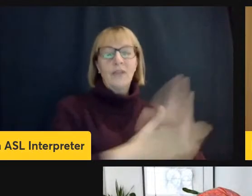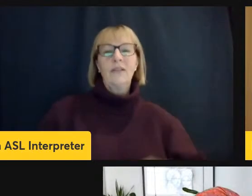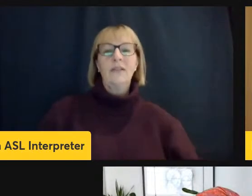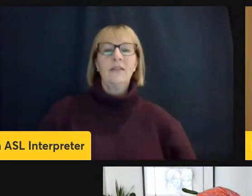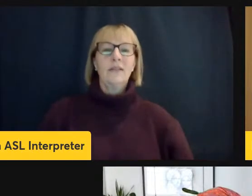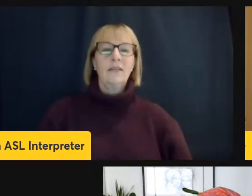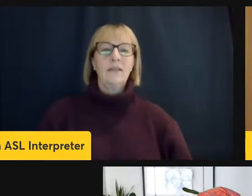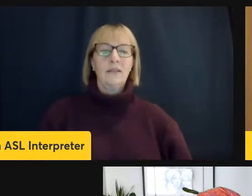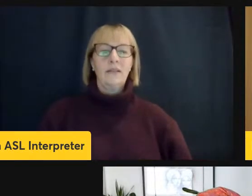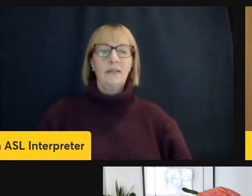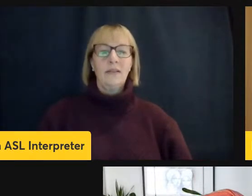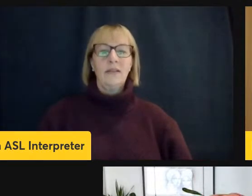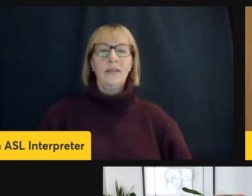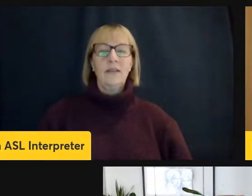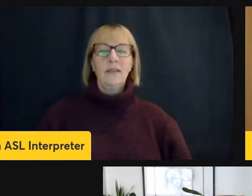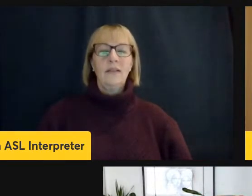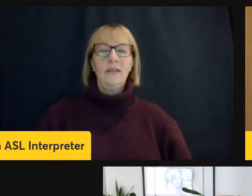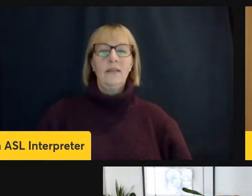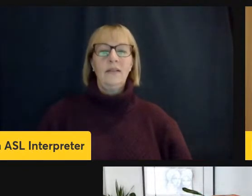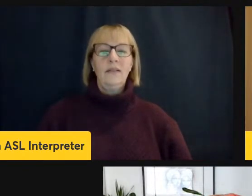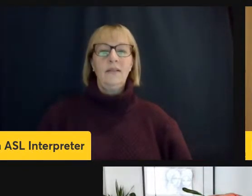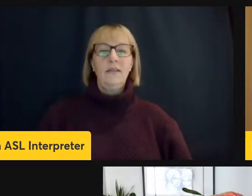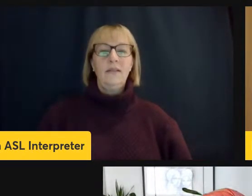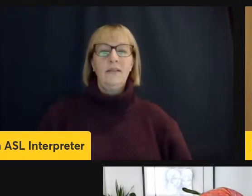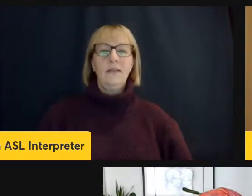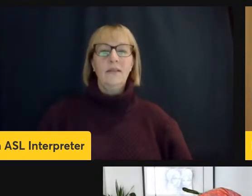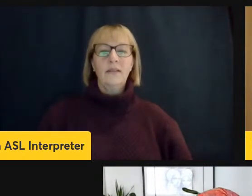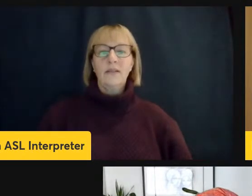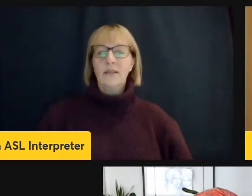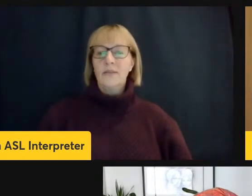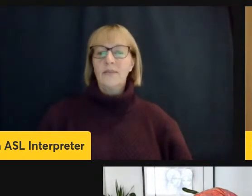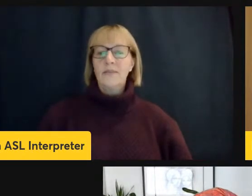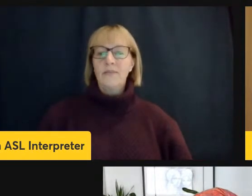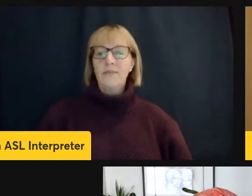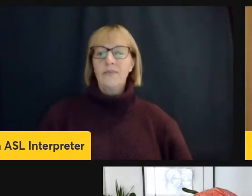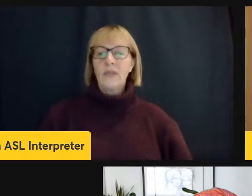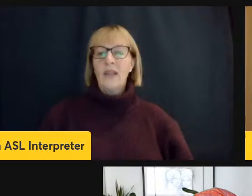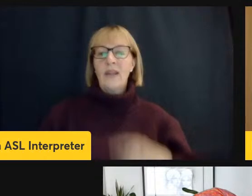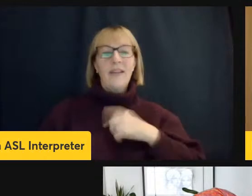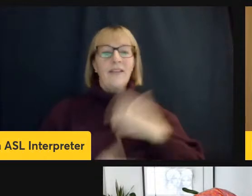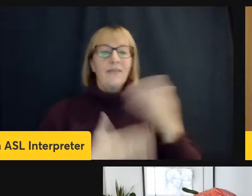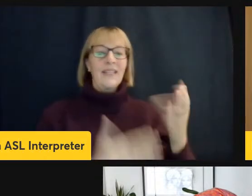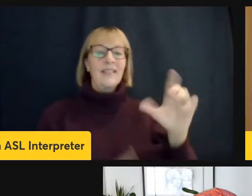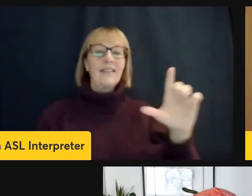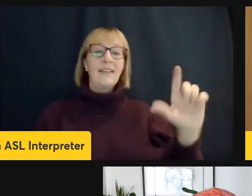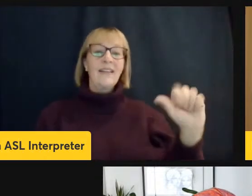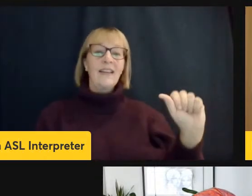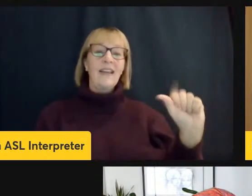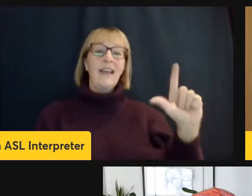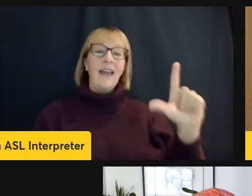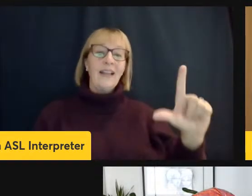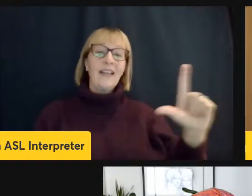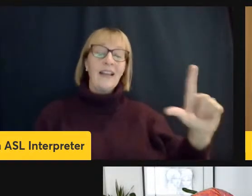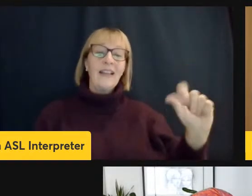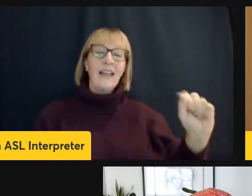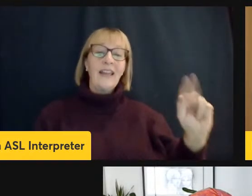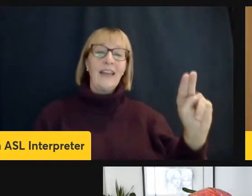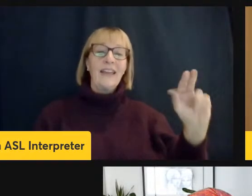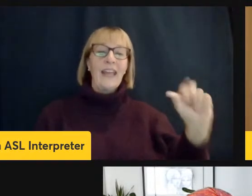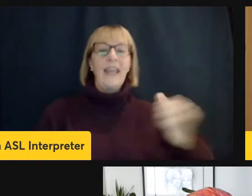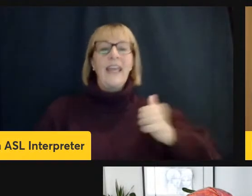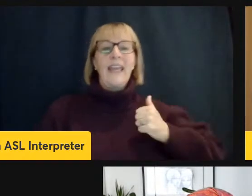question, Lana, is for you. For those of you who don't know Lana, she's the co-founder of the